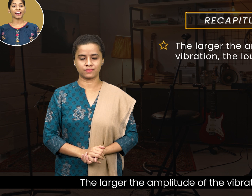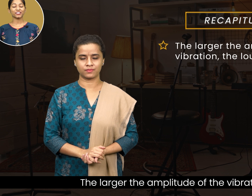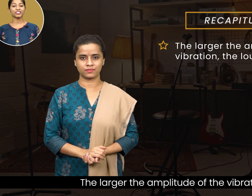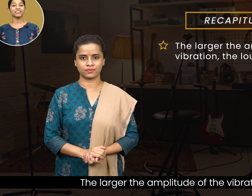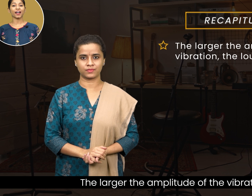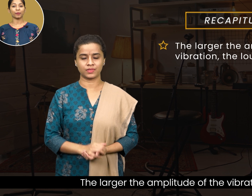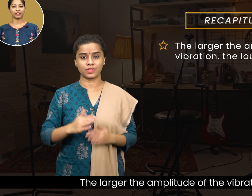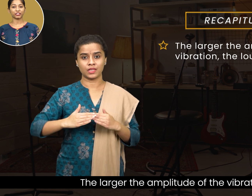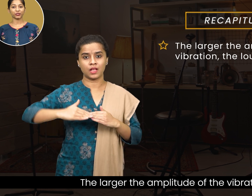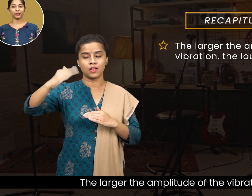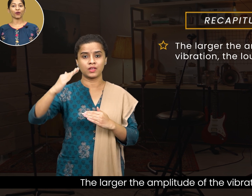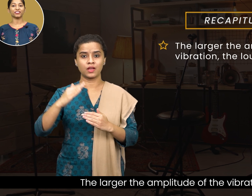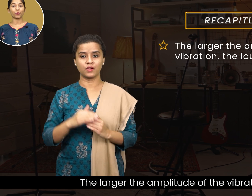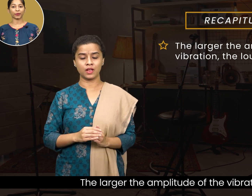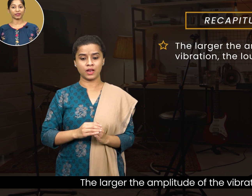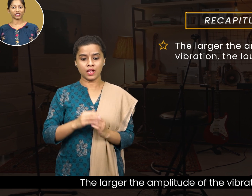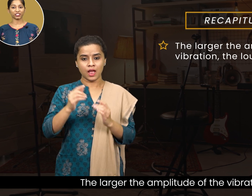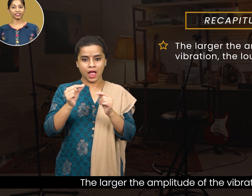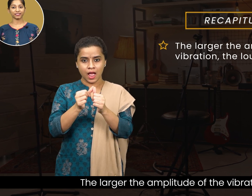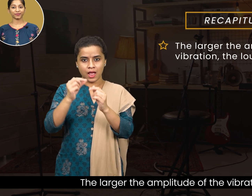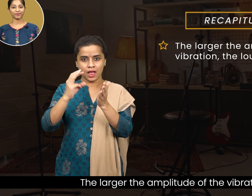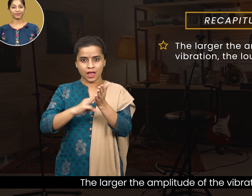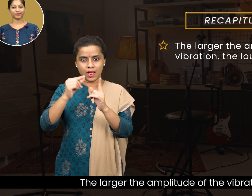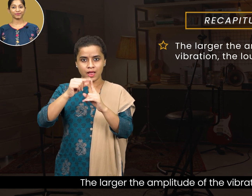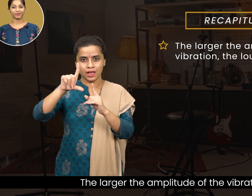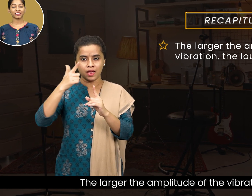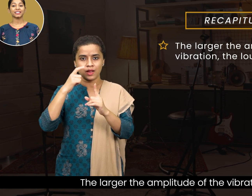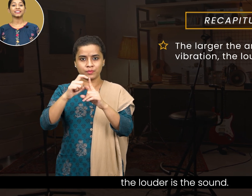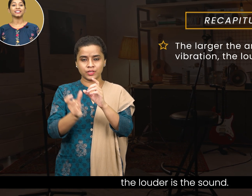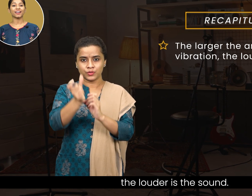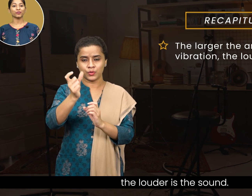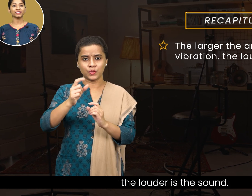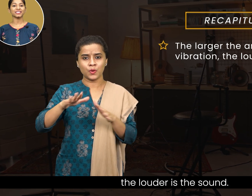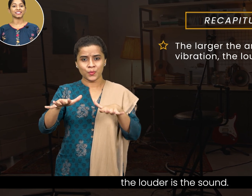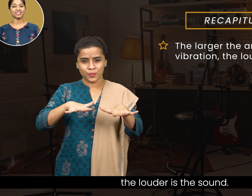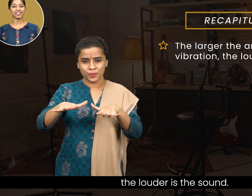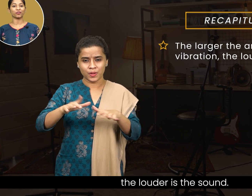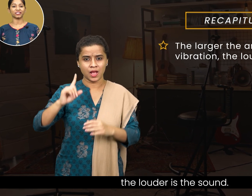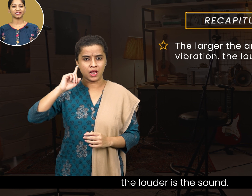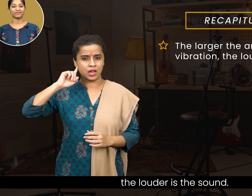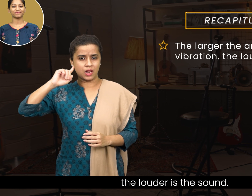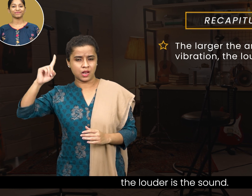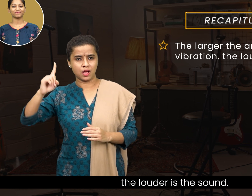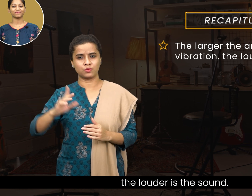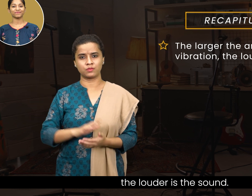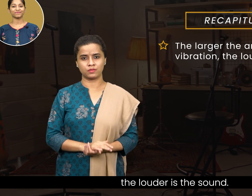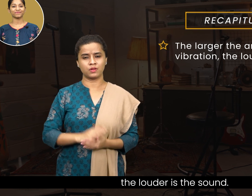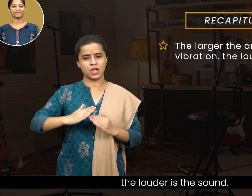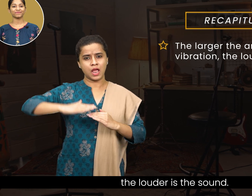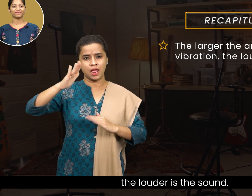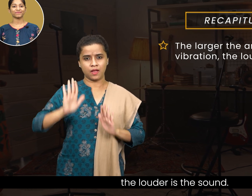The larger the amplitude of the vibration, the louder is the sound.